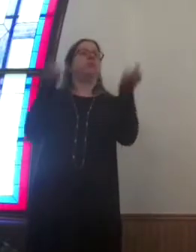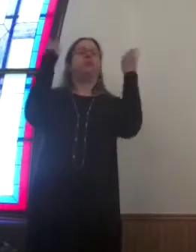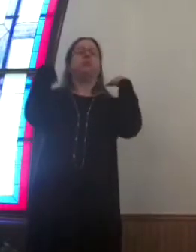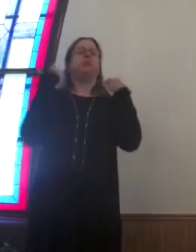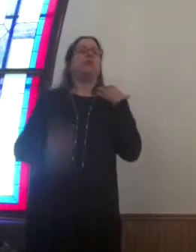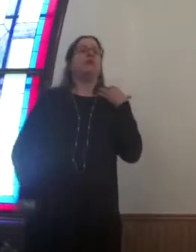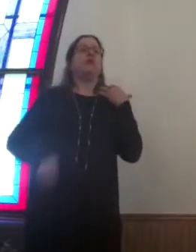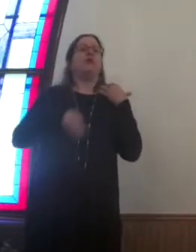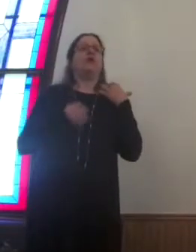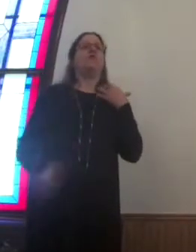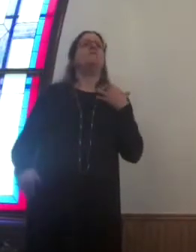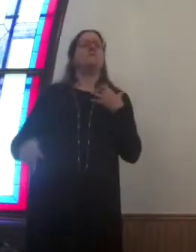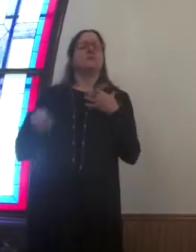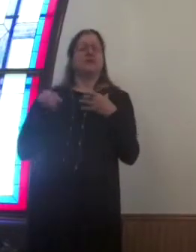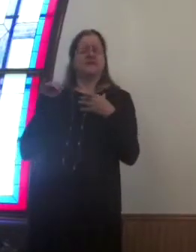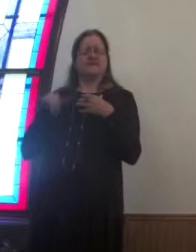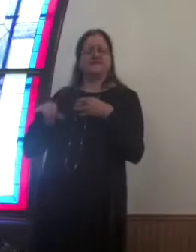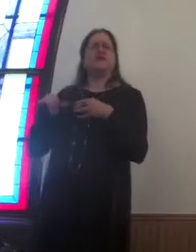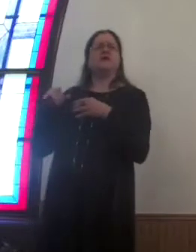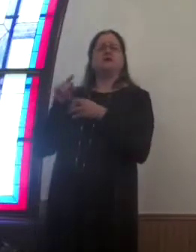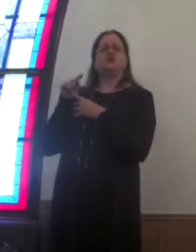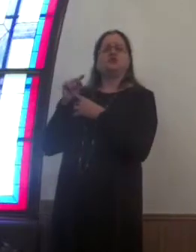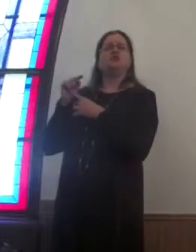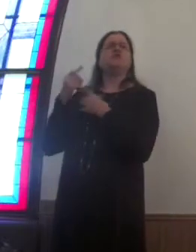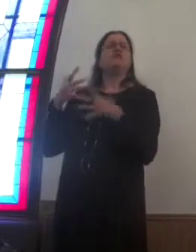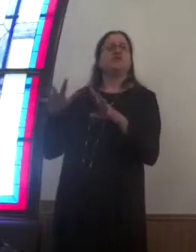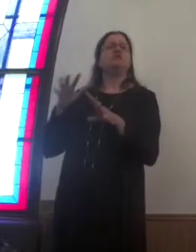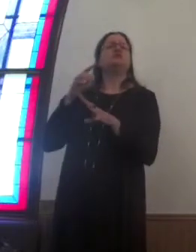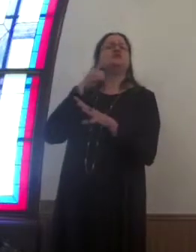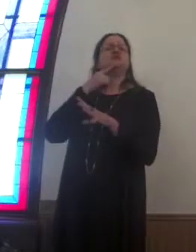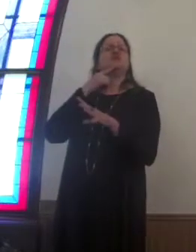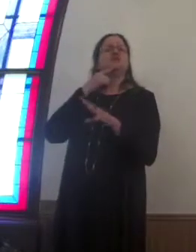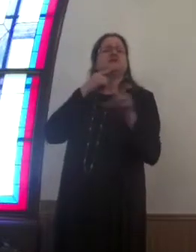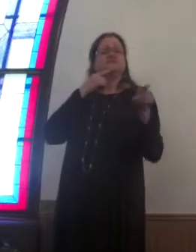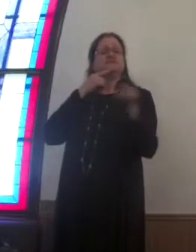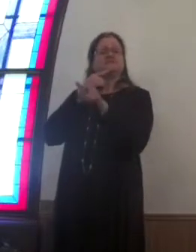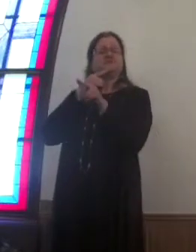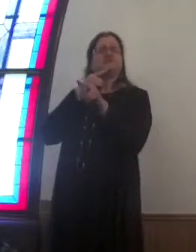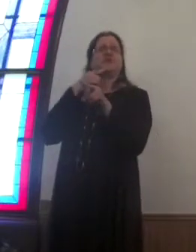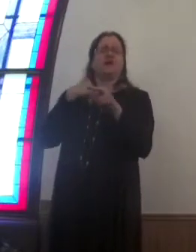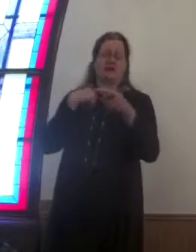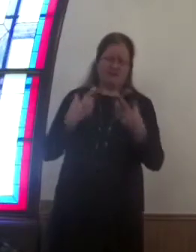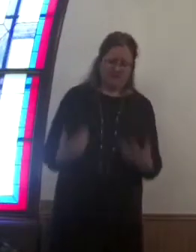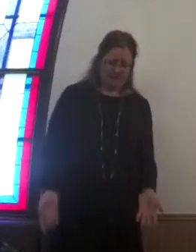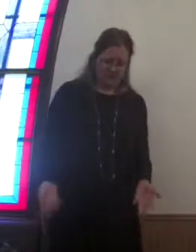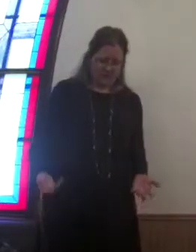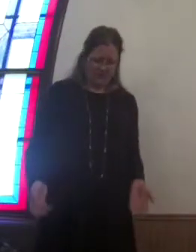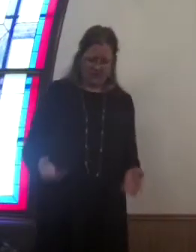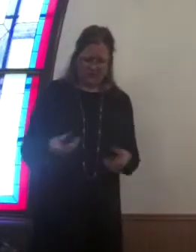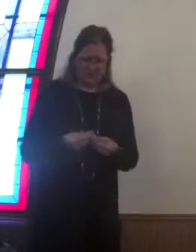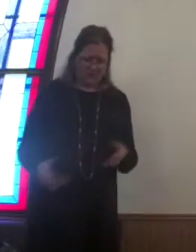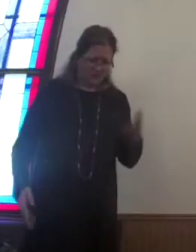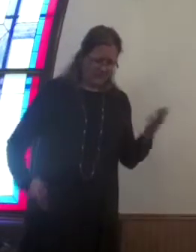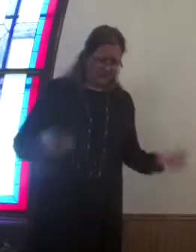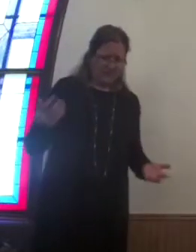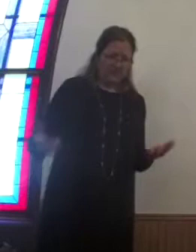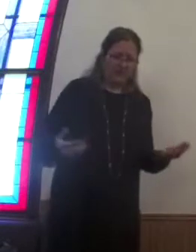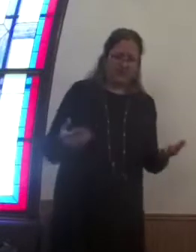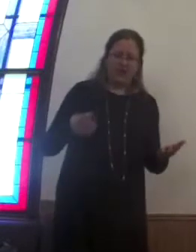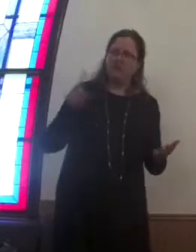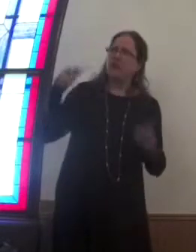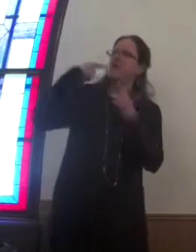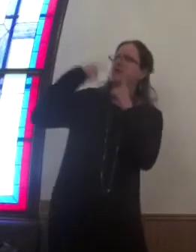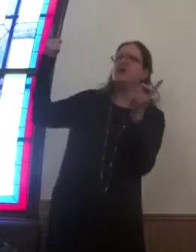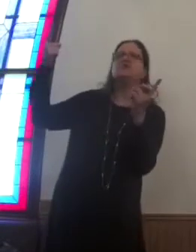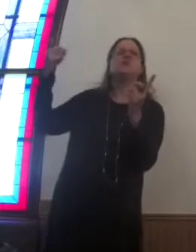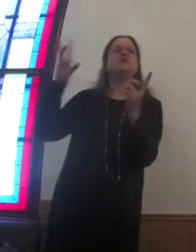Bishop Tutu declared that apartheid had already lost was a prophetic announcement for that time, or that